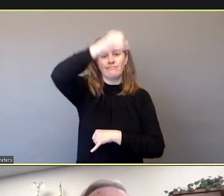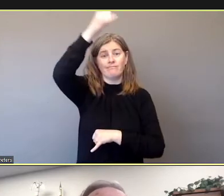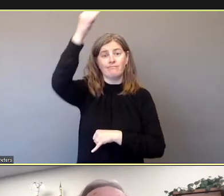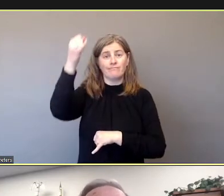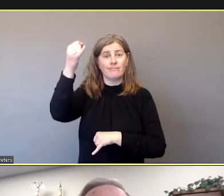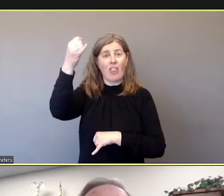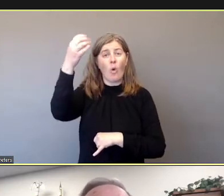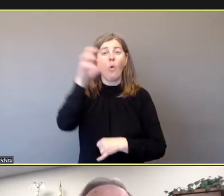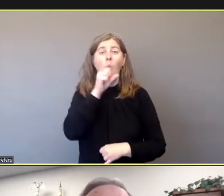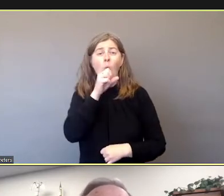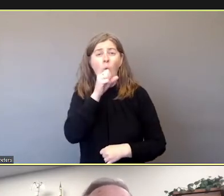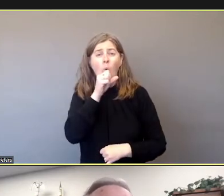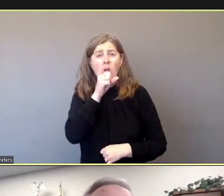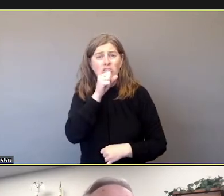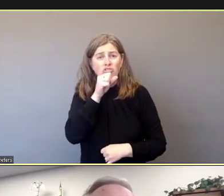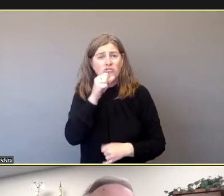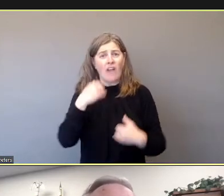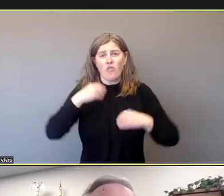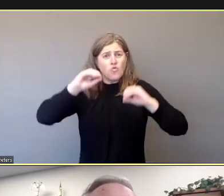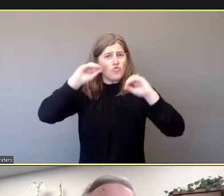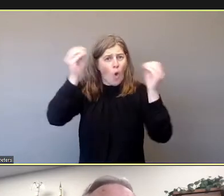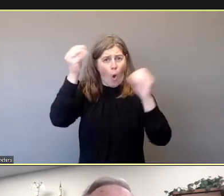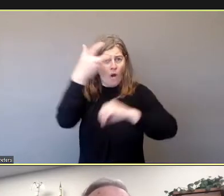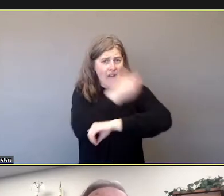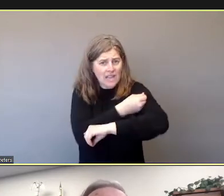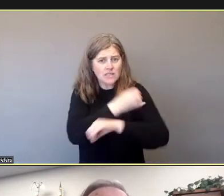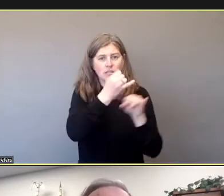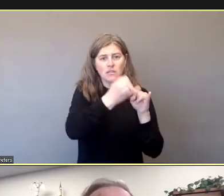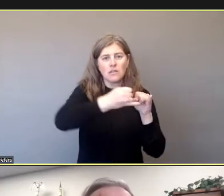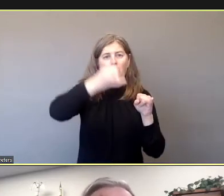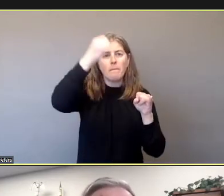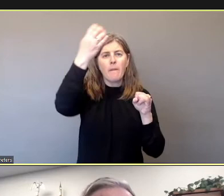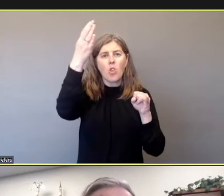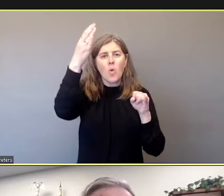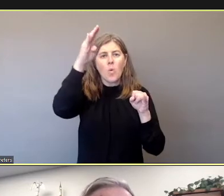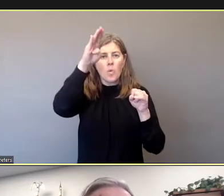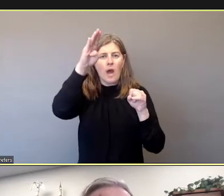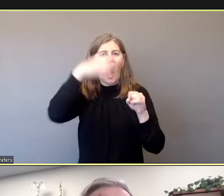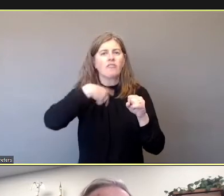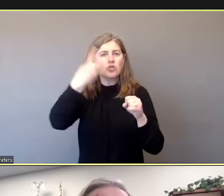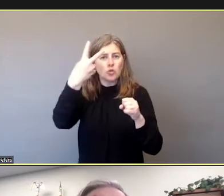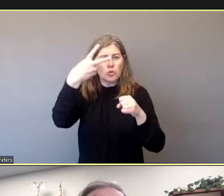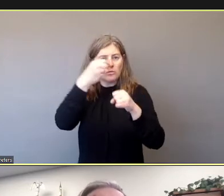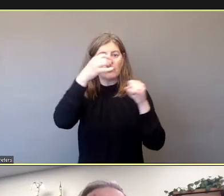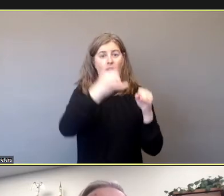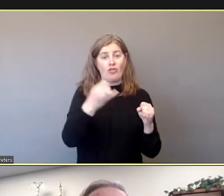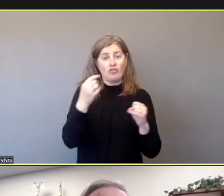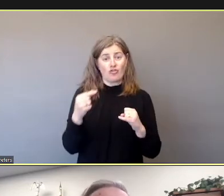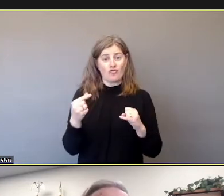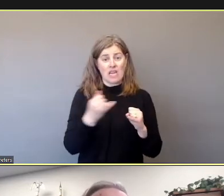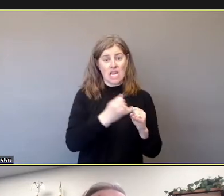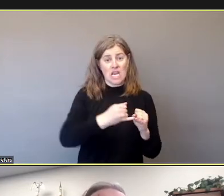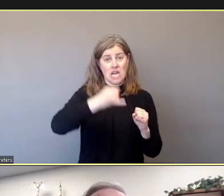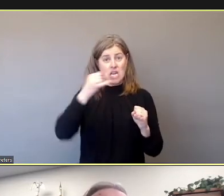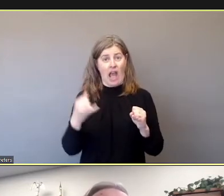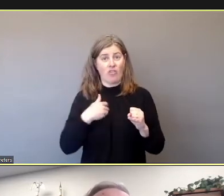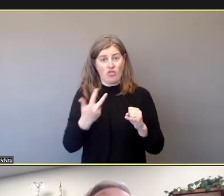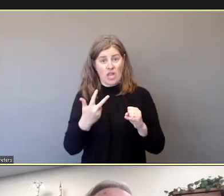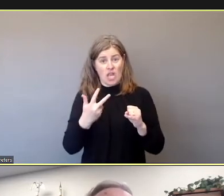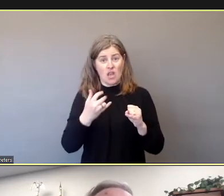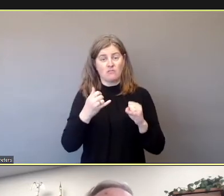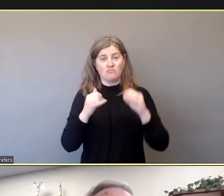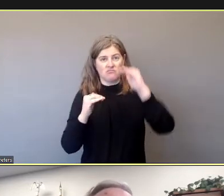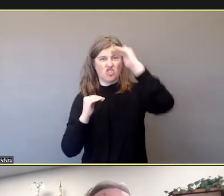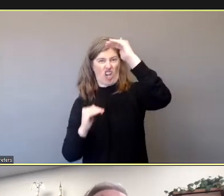vaccine. It's not very far apart. On the other end, the drop from blue to green, which is vaccine with booster, is pretty big. If you go to the